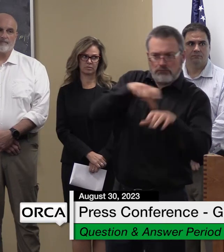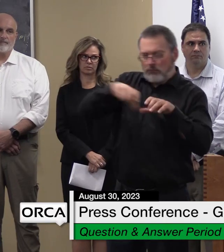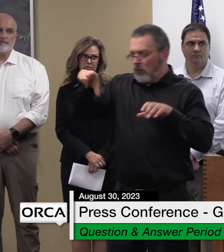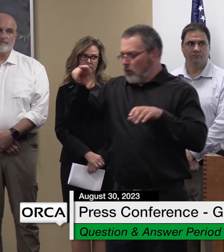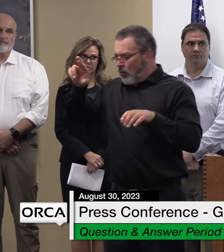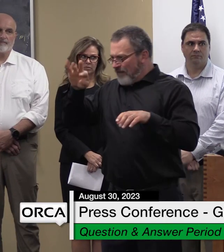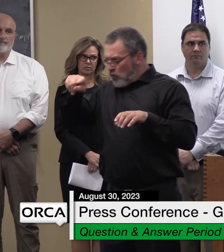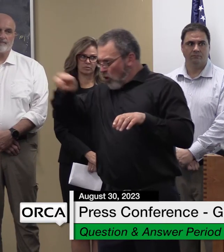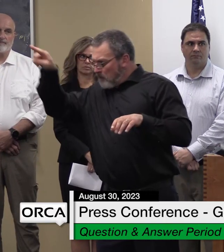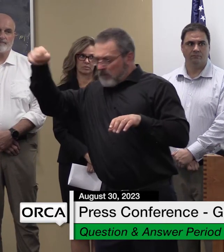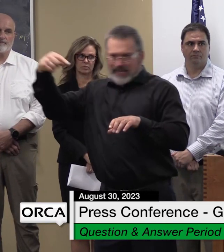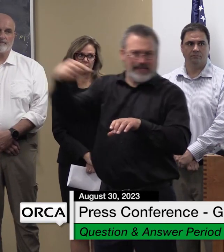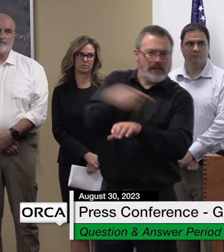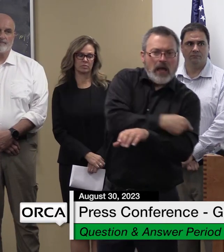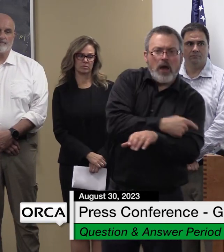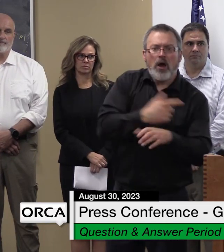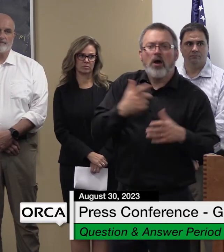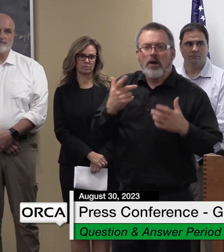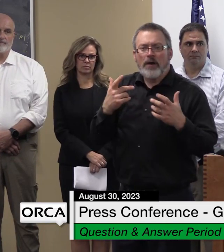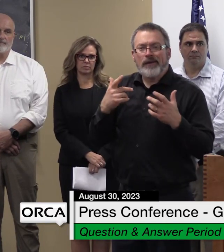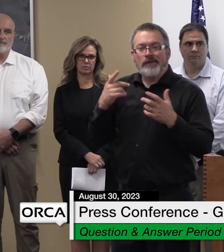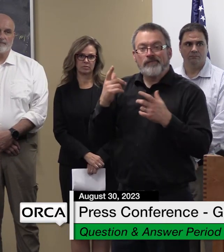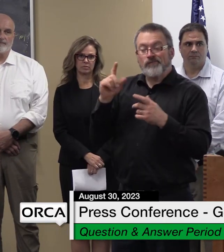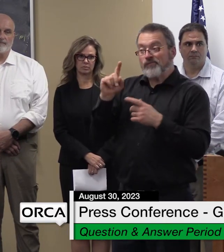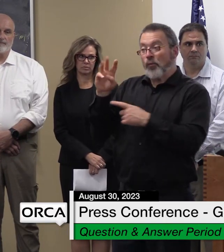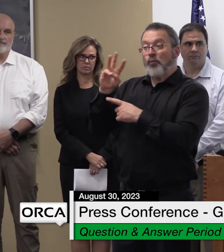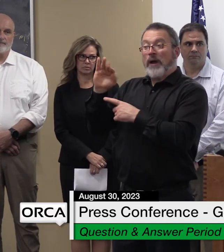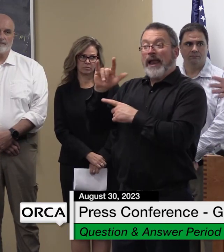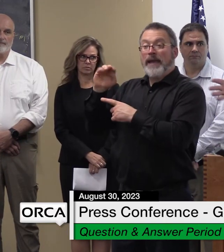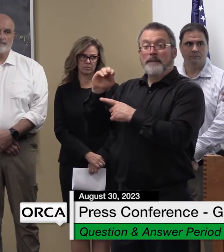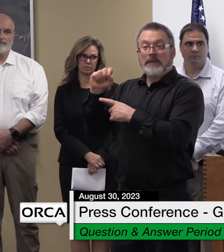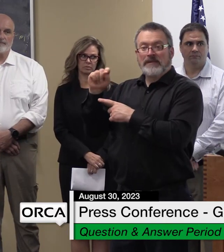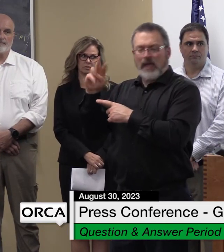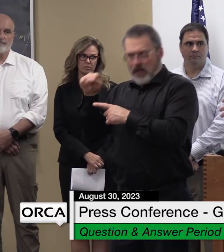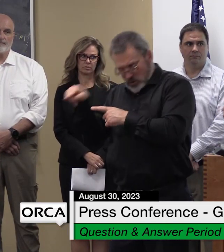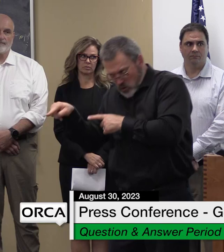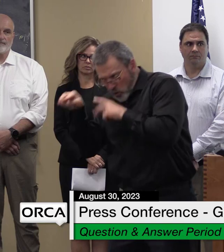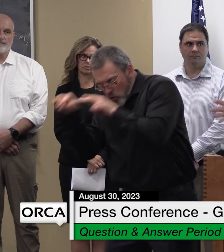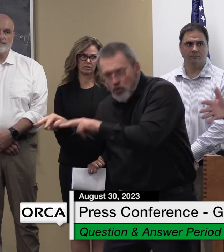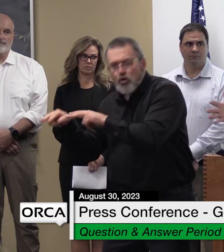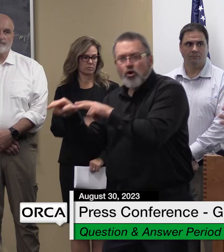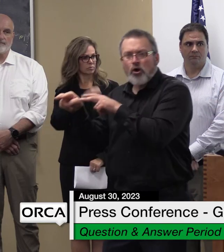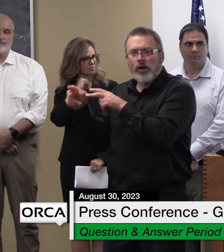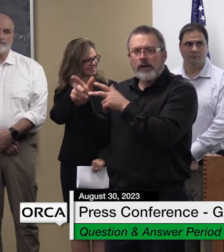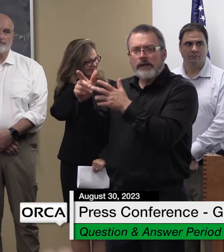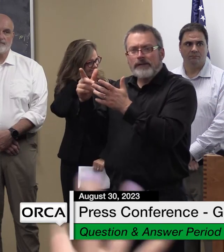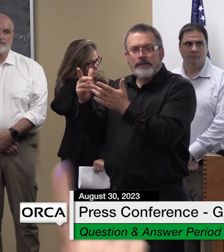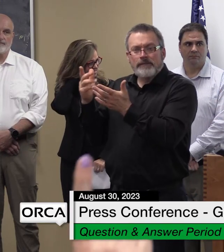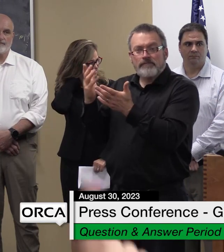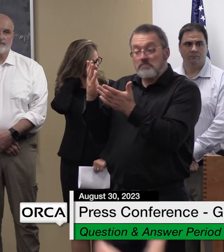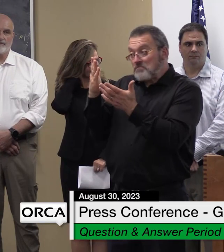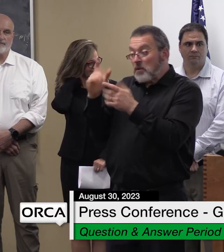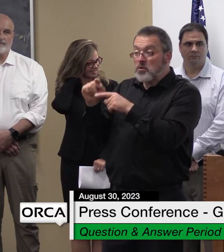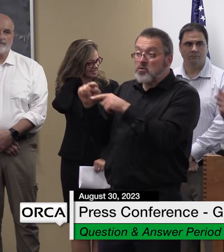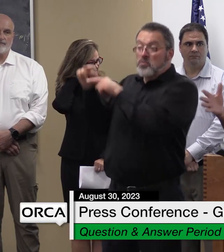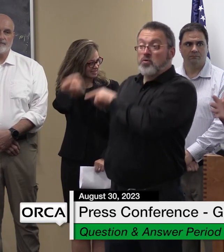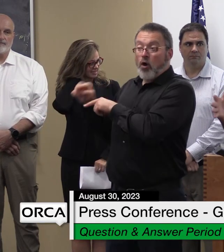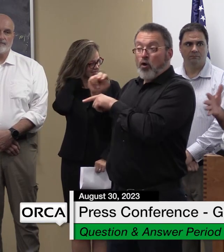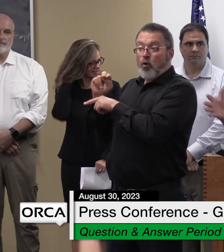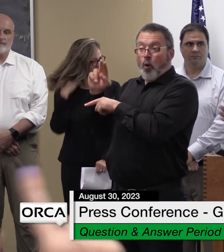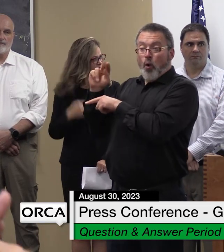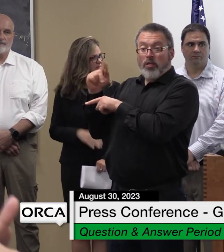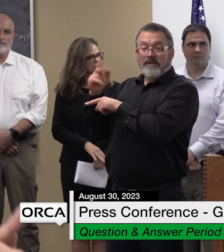way back up to Williamstown at the start, and even into Northfield. Start